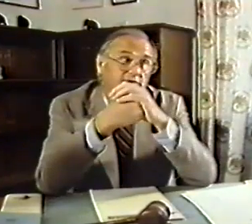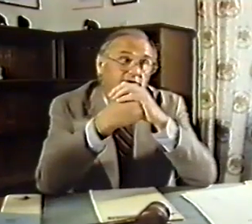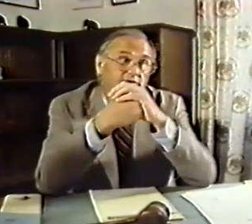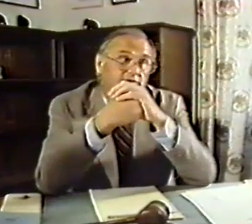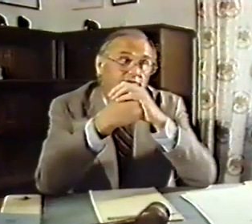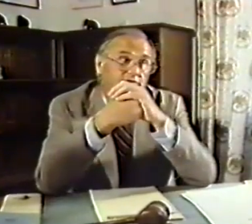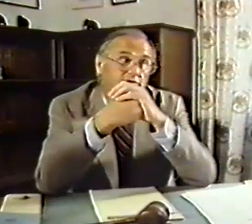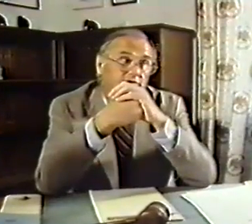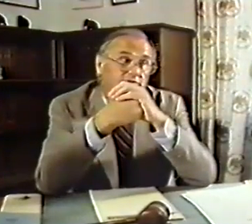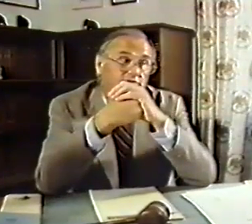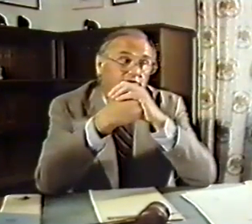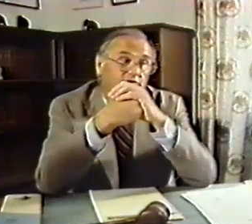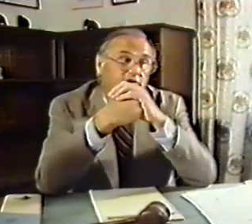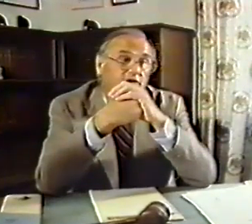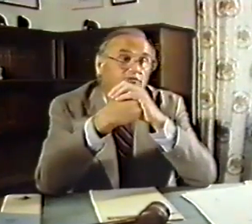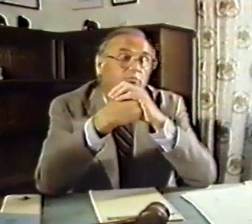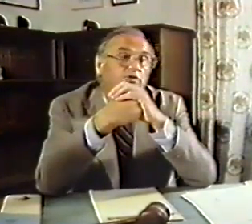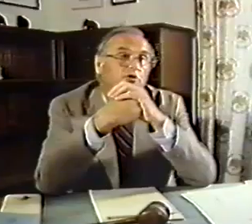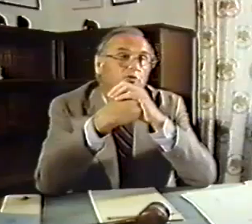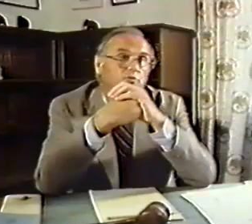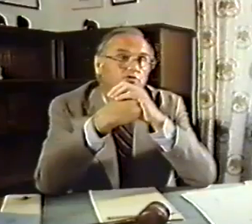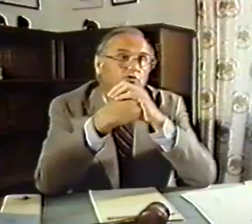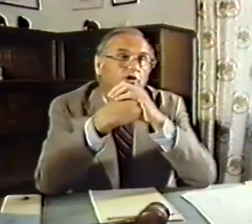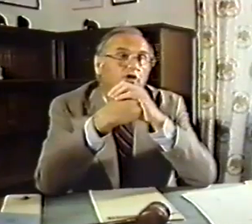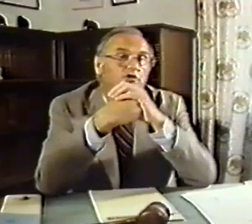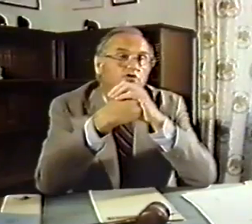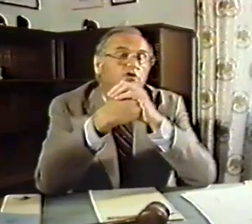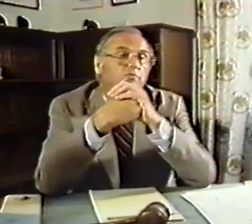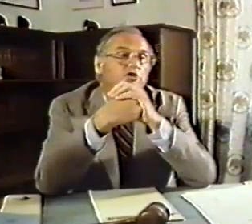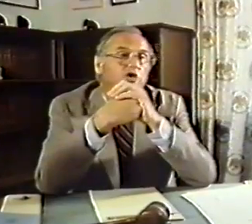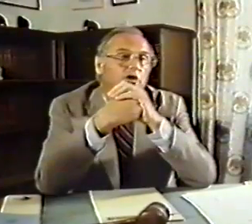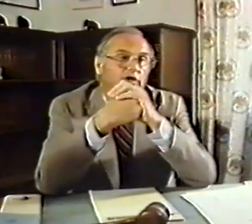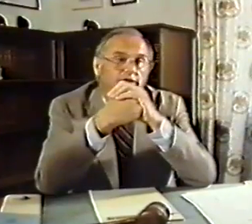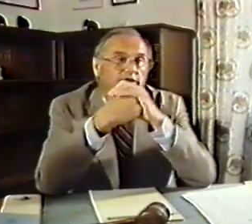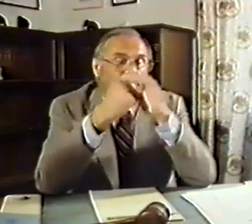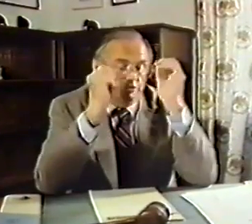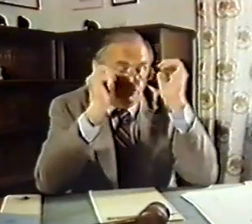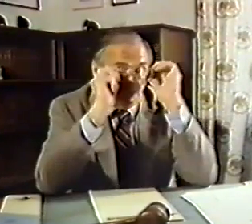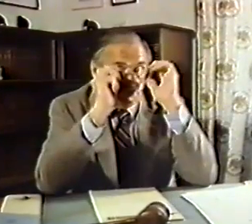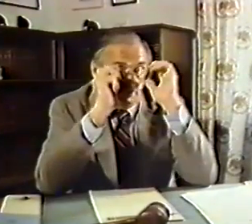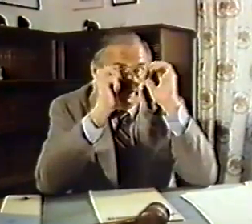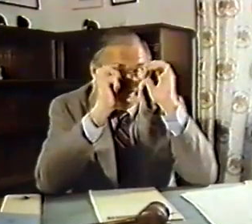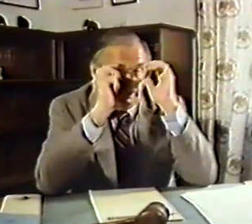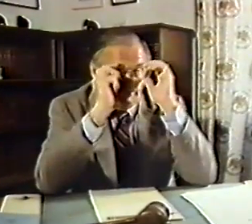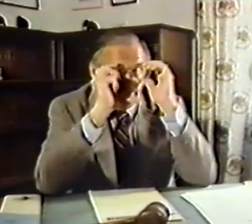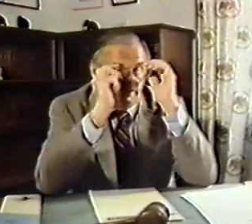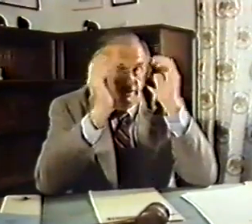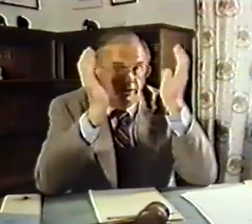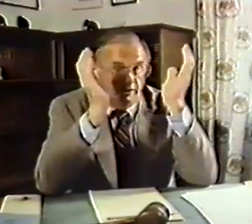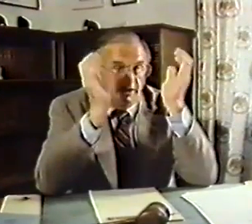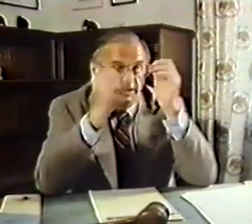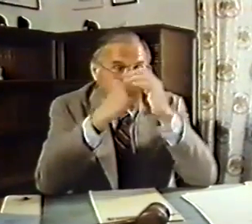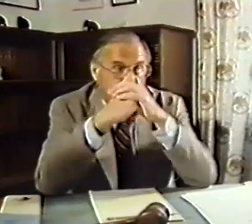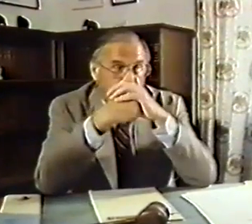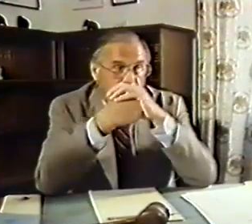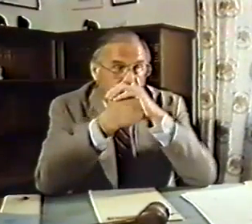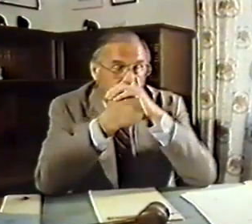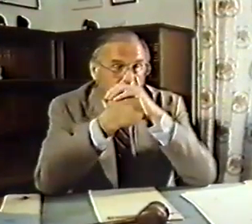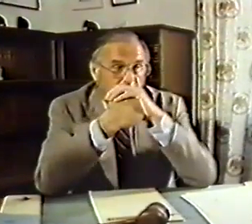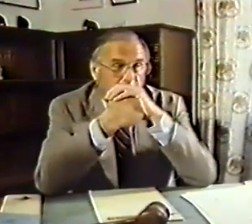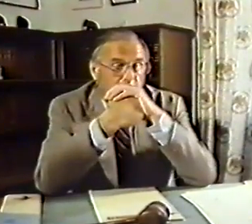this matter for political purposes, so that the majority can lead their